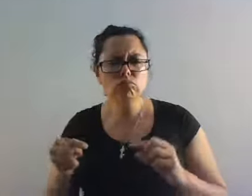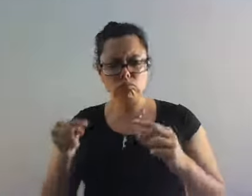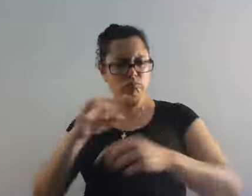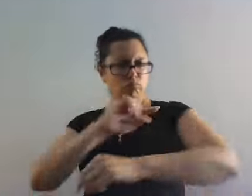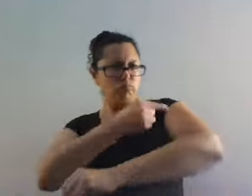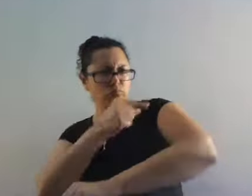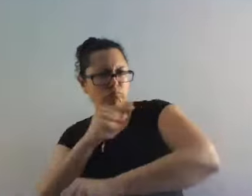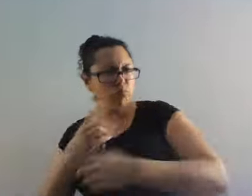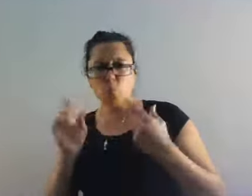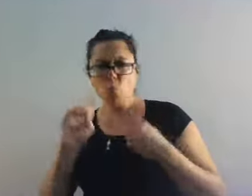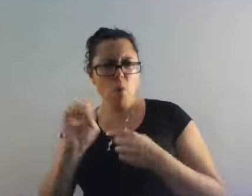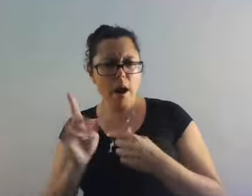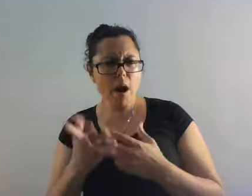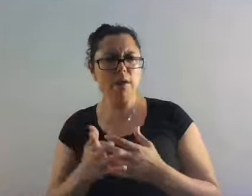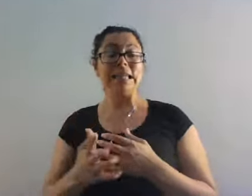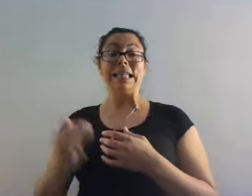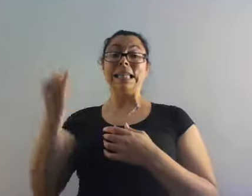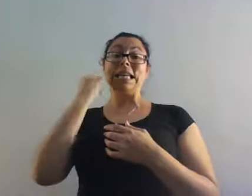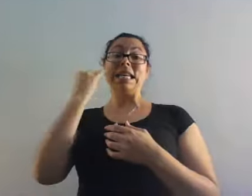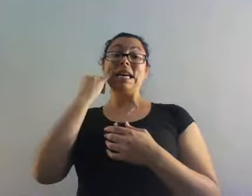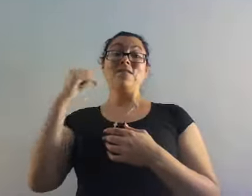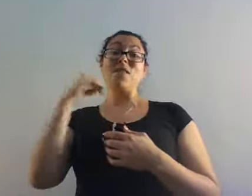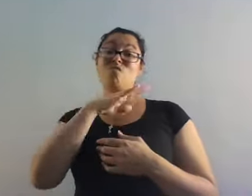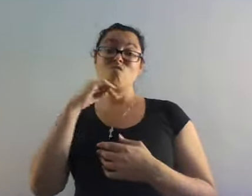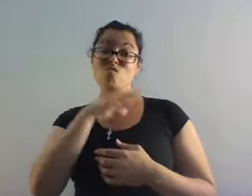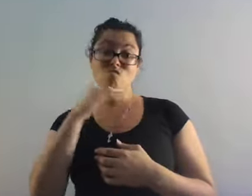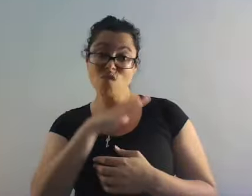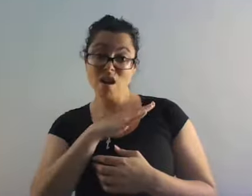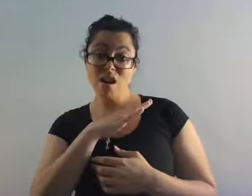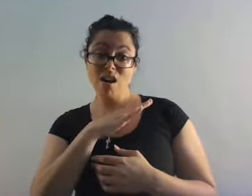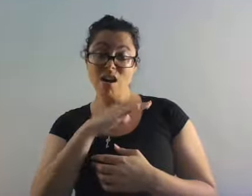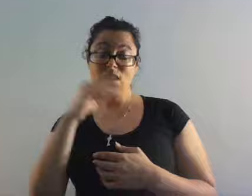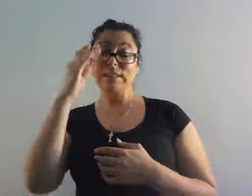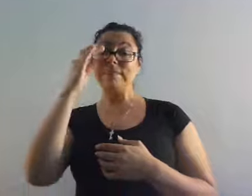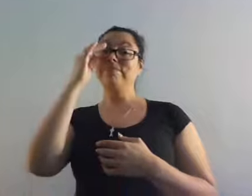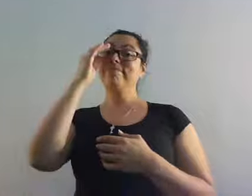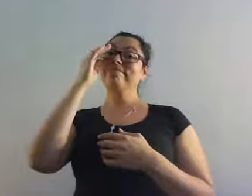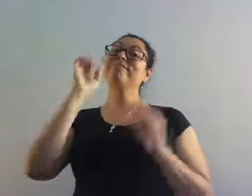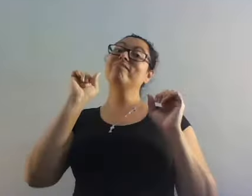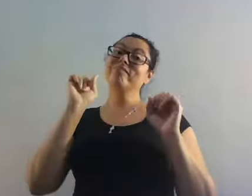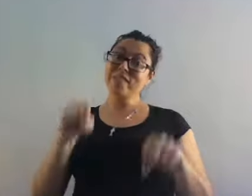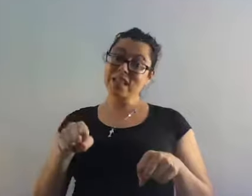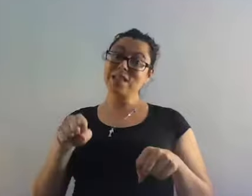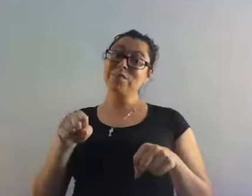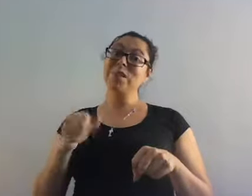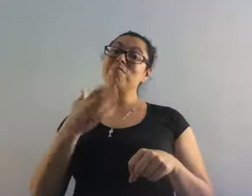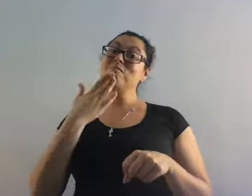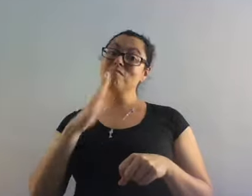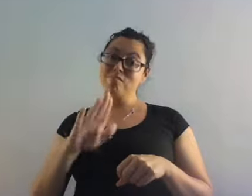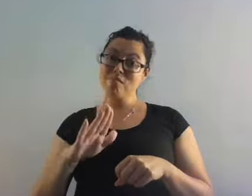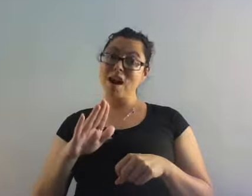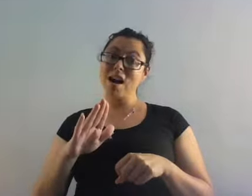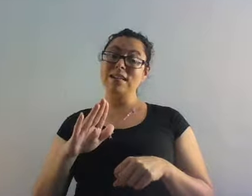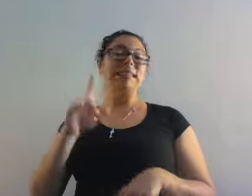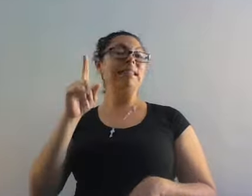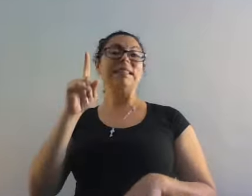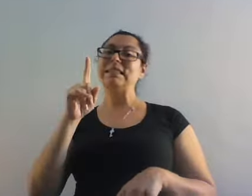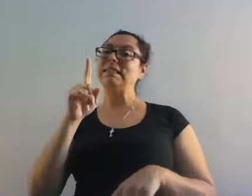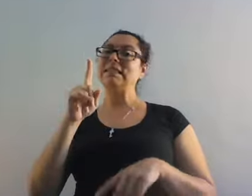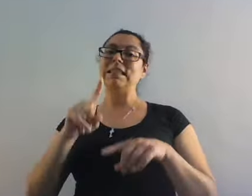truth on it, and they lie about it, and that can be used against them in workers' compensation proceedings.